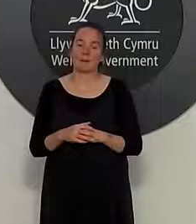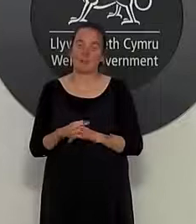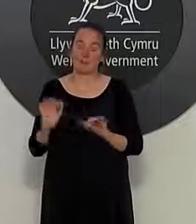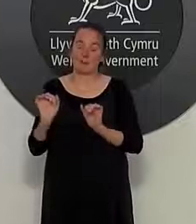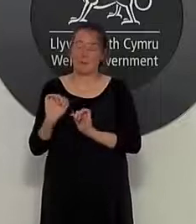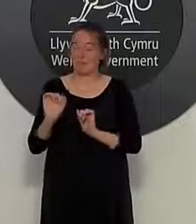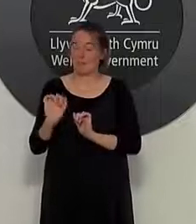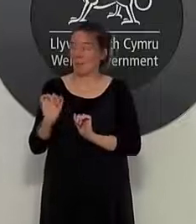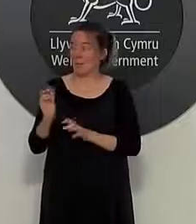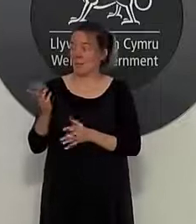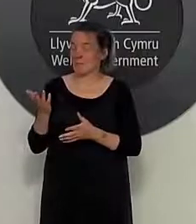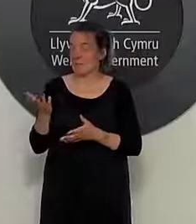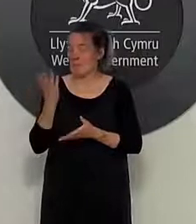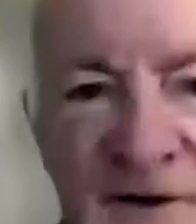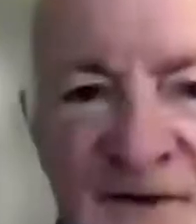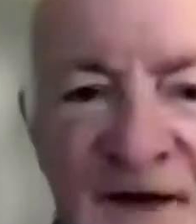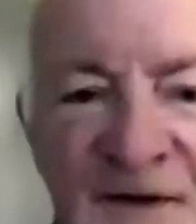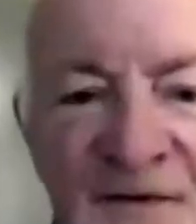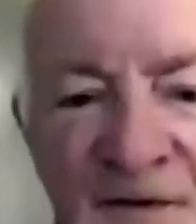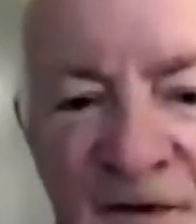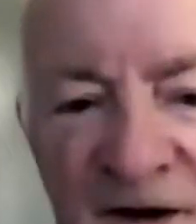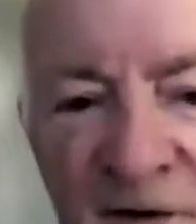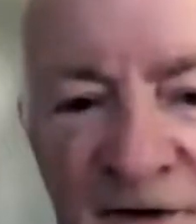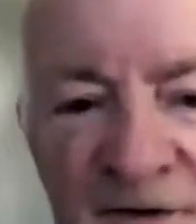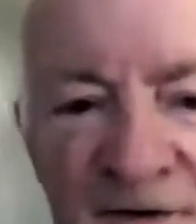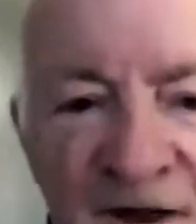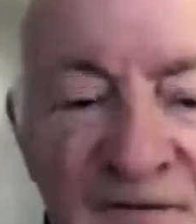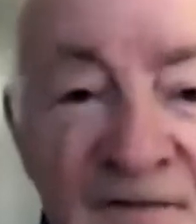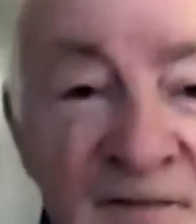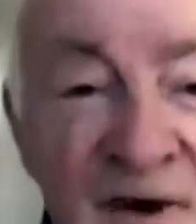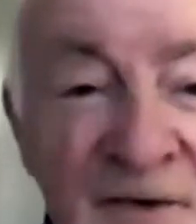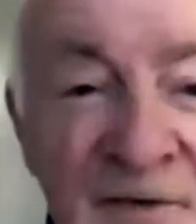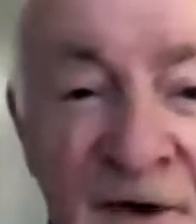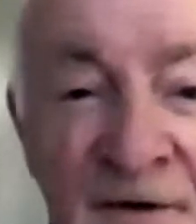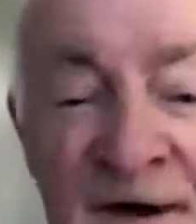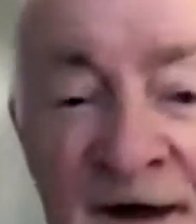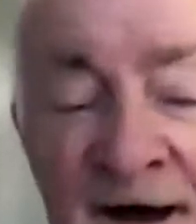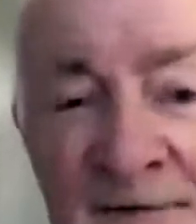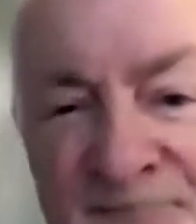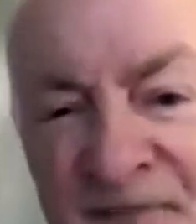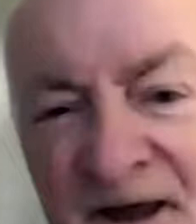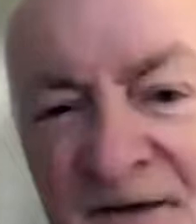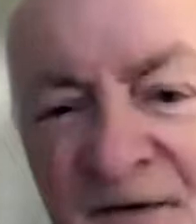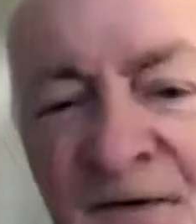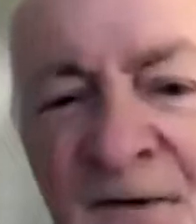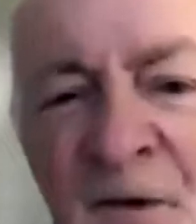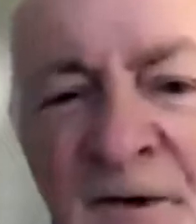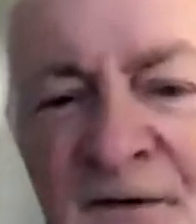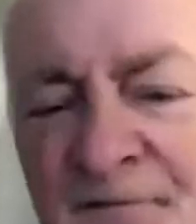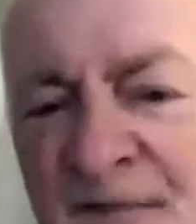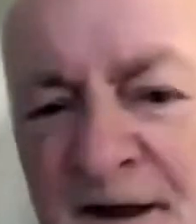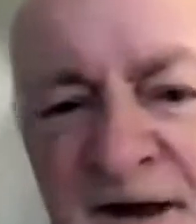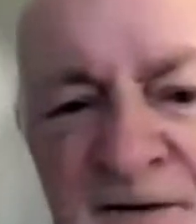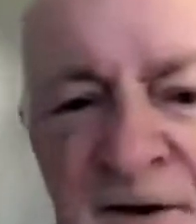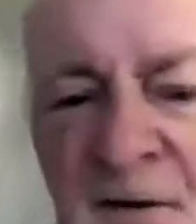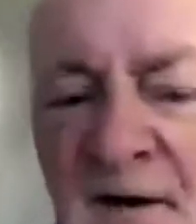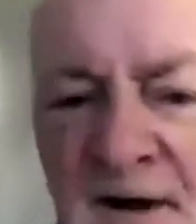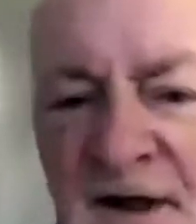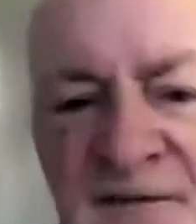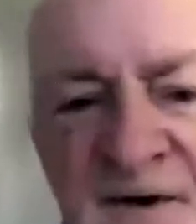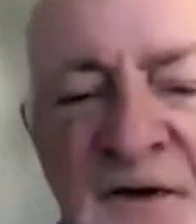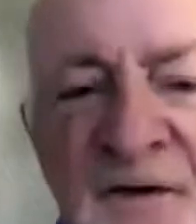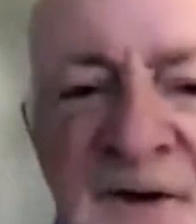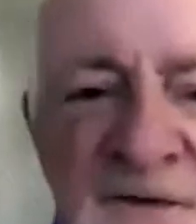us otherwise. Thank you for that. This second question is definitely for both of you. Doesn't all this